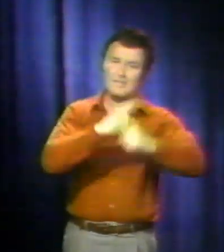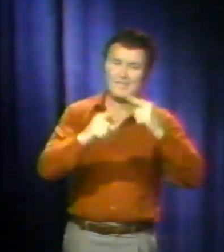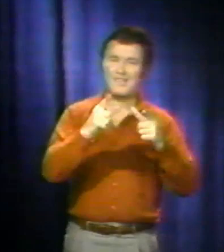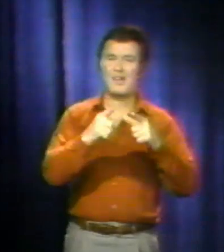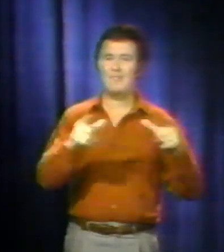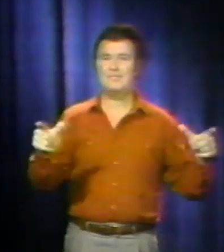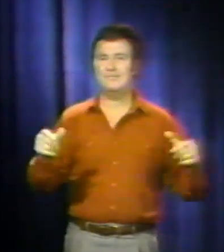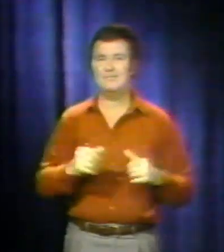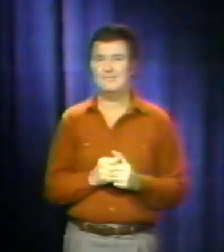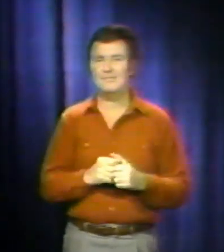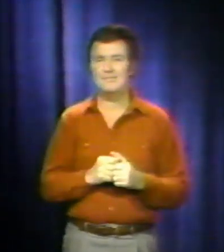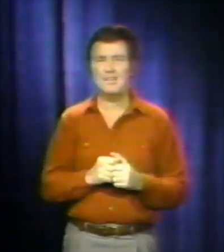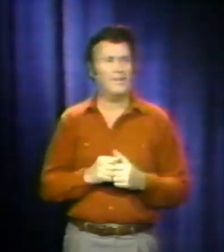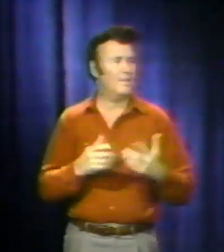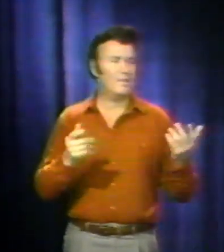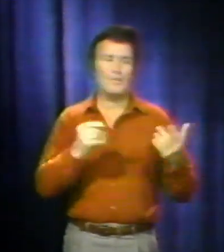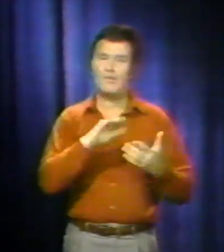sign language.